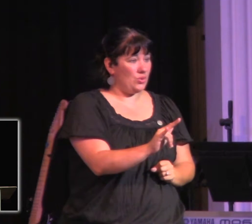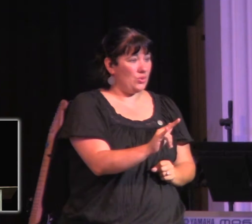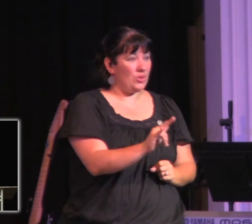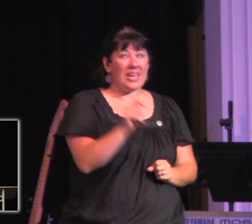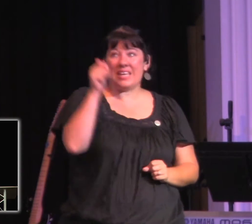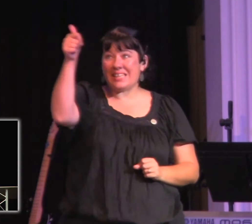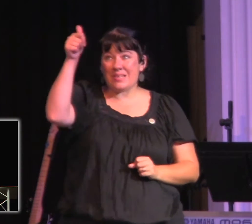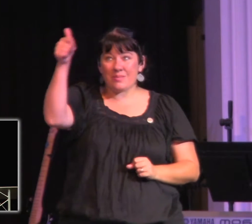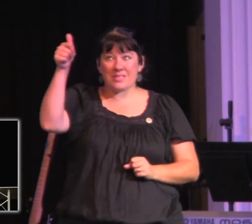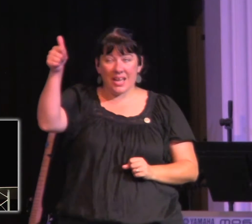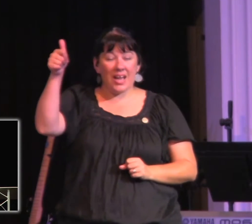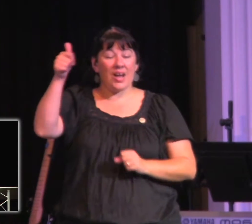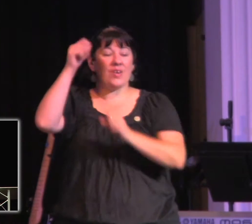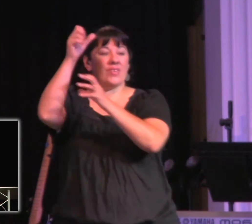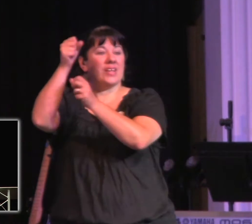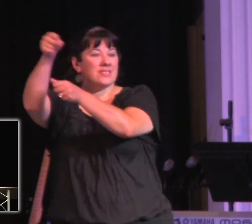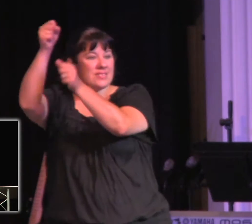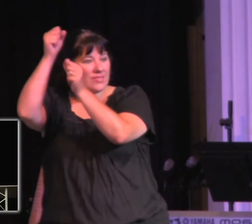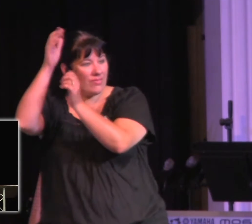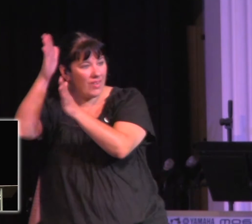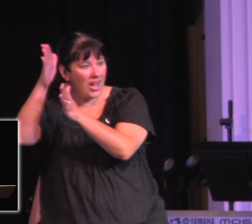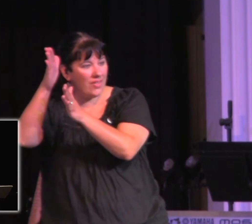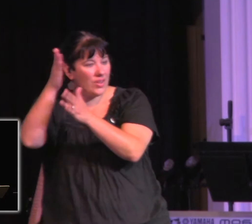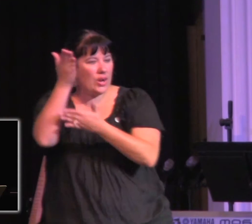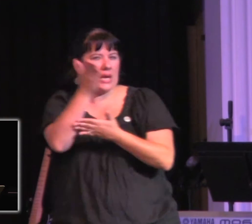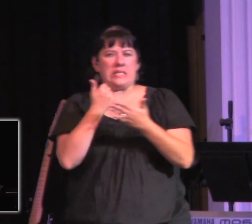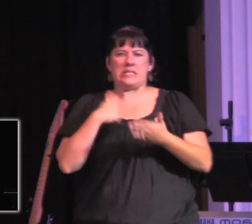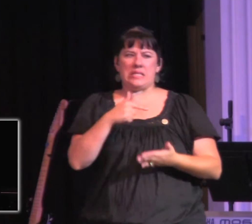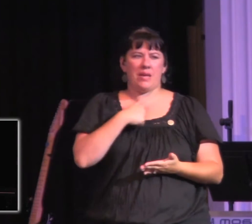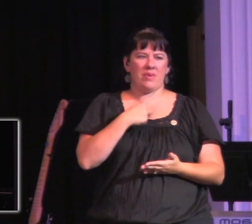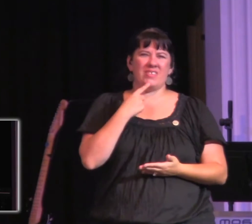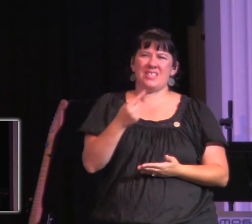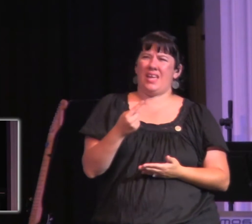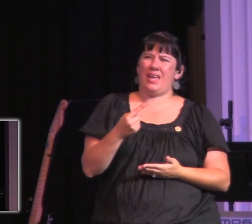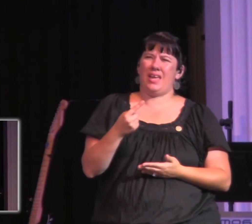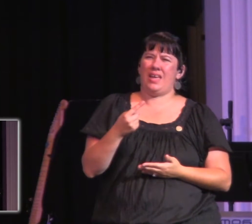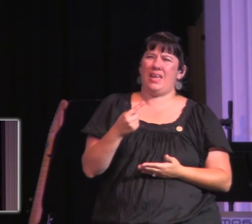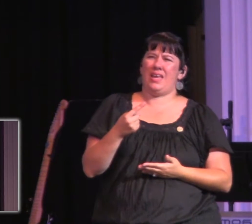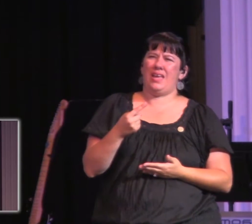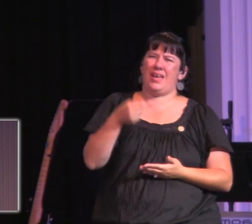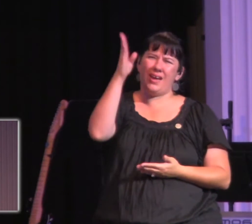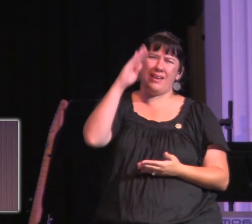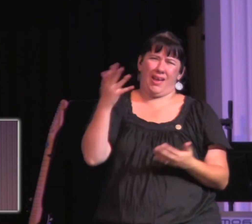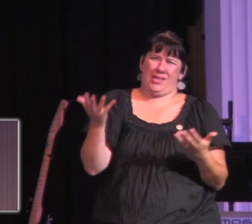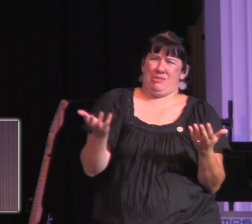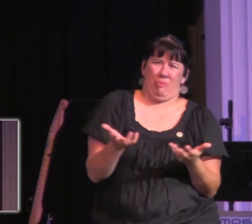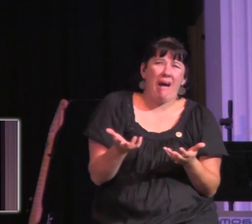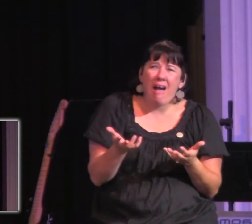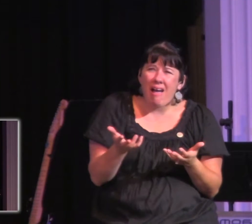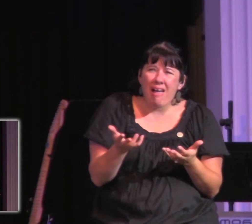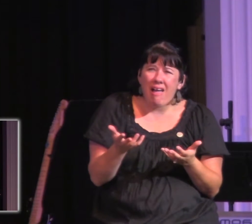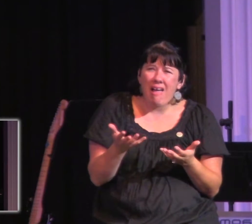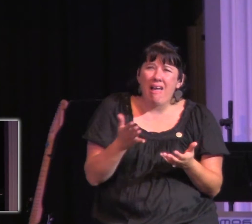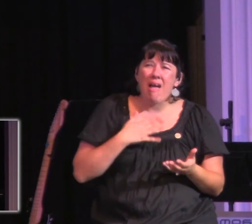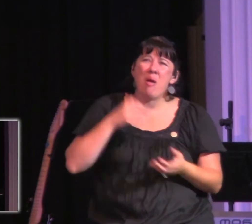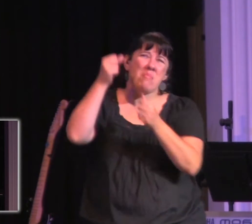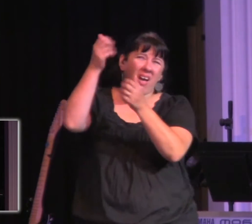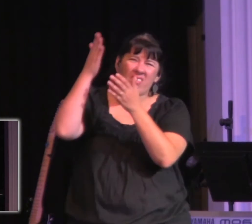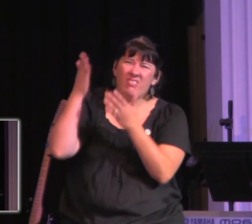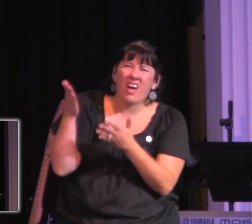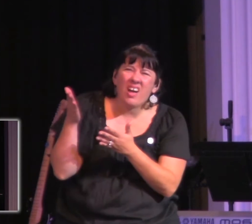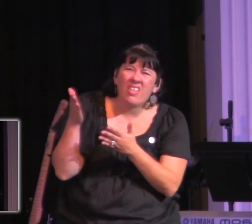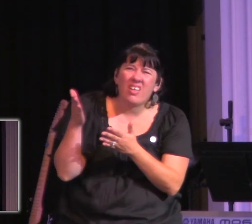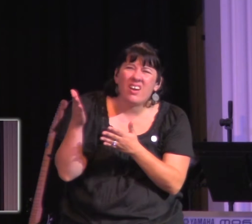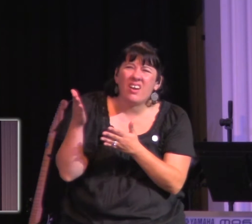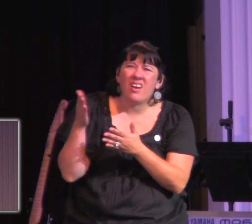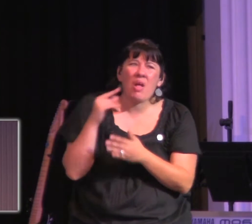you. And some of us sit back and say, what? He's what? He's my heavenly Father? Well, the